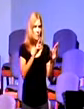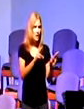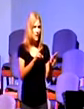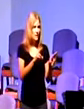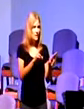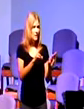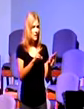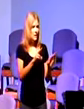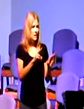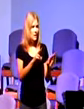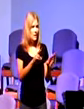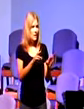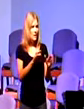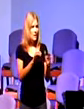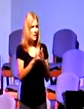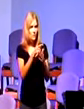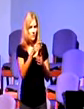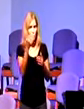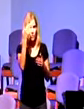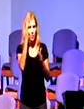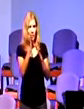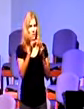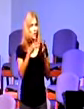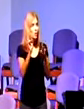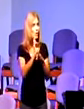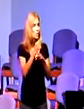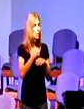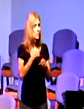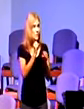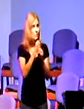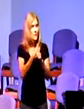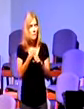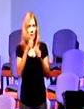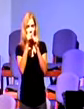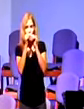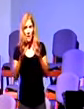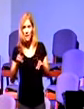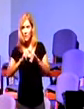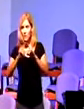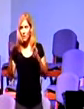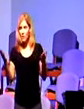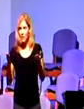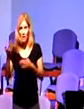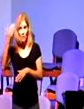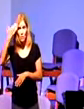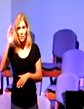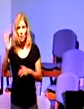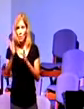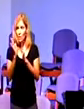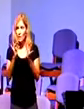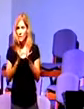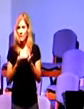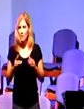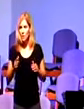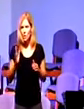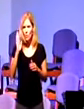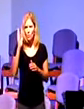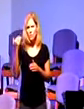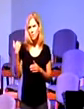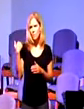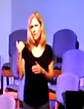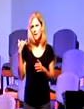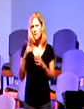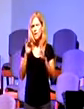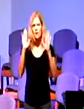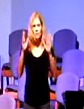knows of us who know Jesus to say, use me, make us a blessing. But if you're here and you don't know Jesus, would you be reminded that